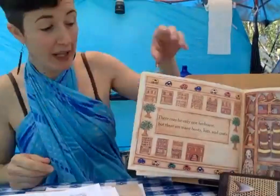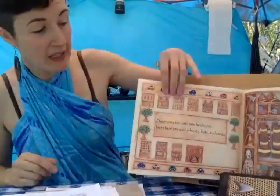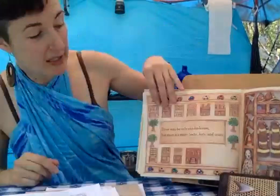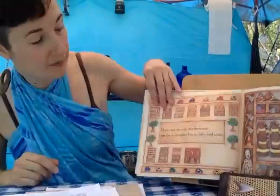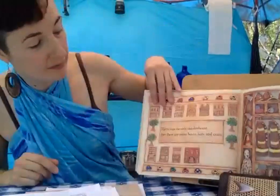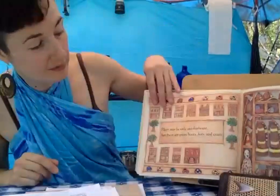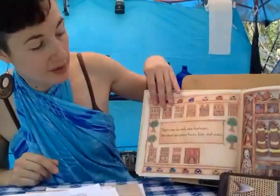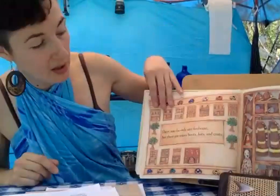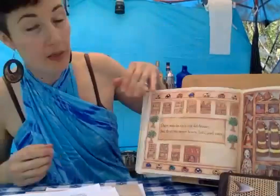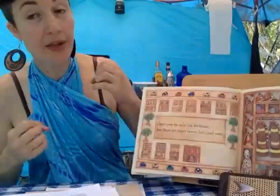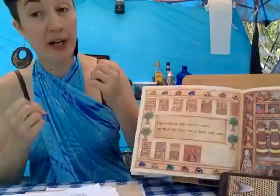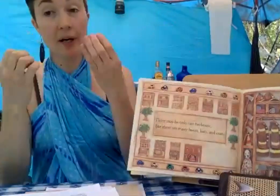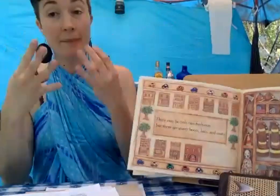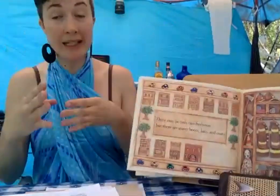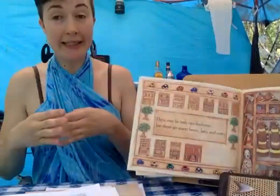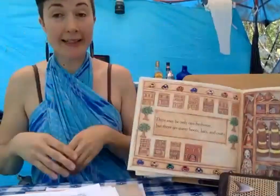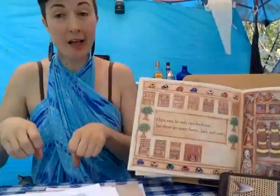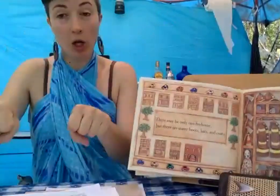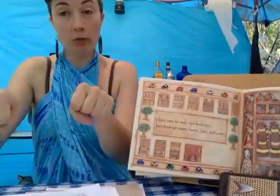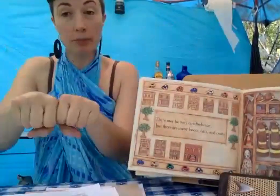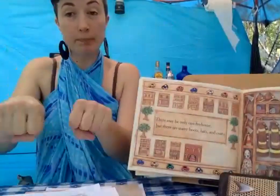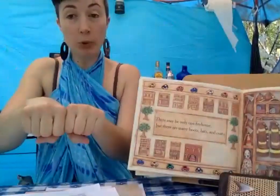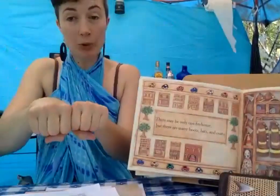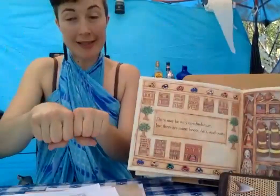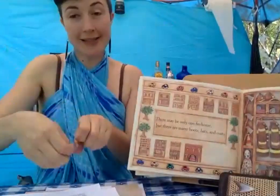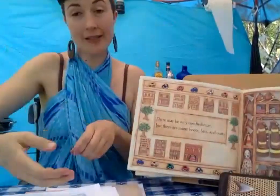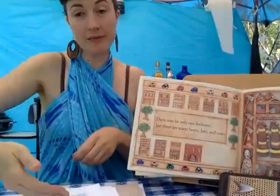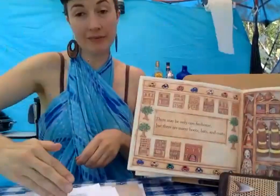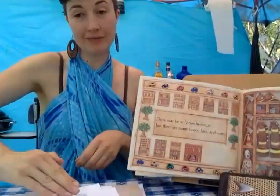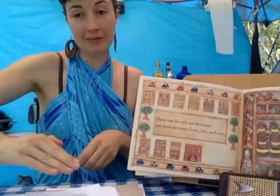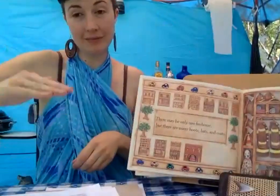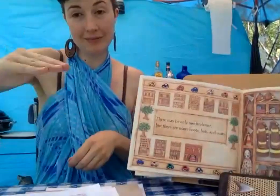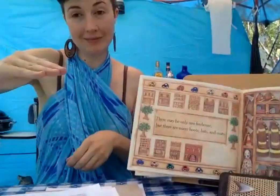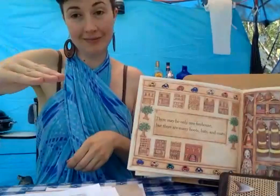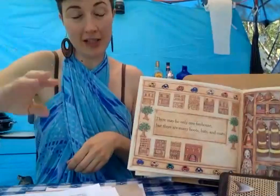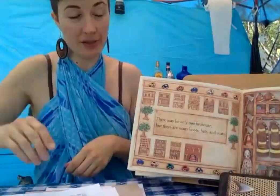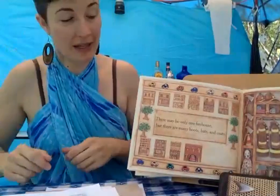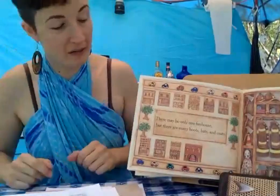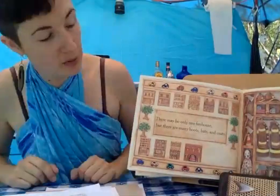but there are many boots, showing the height of the boot,